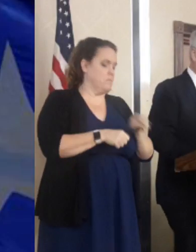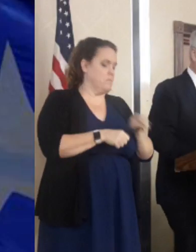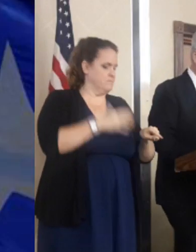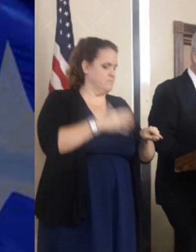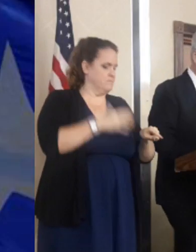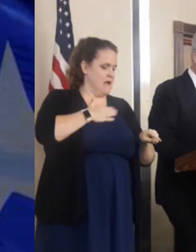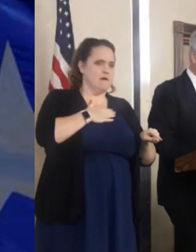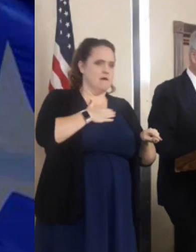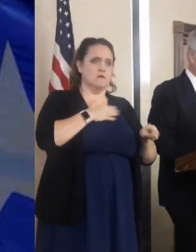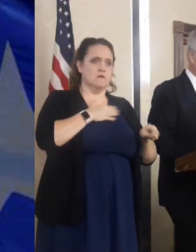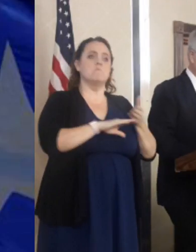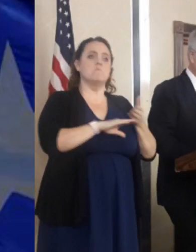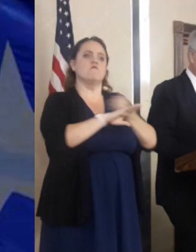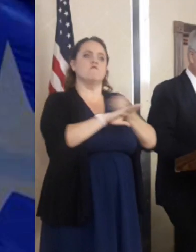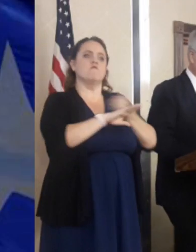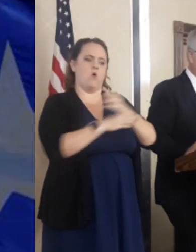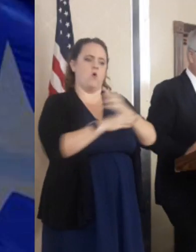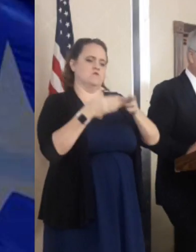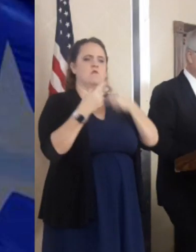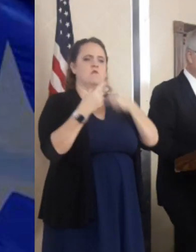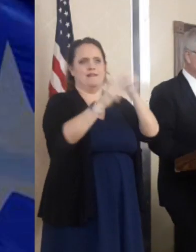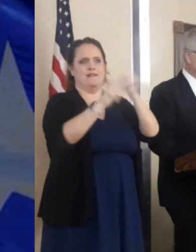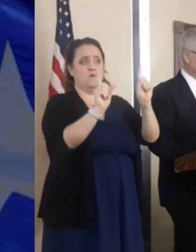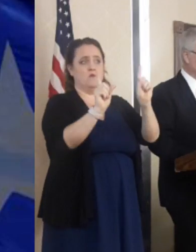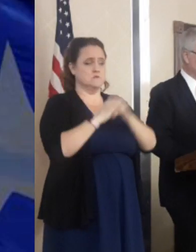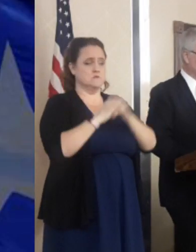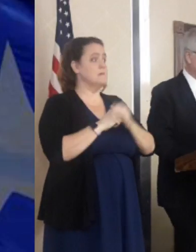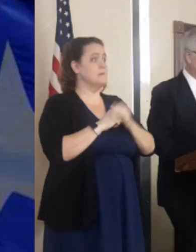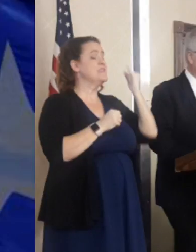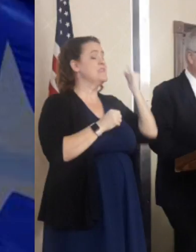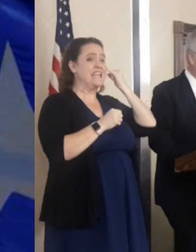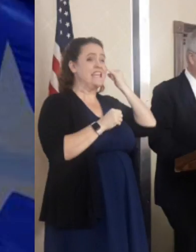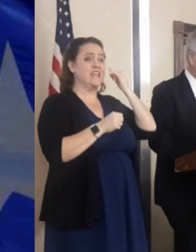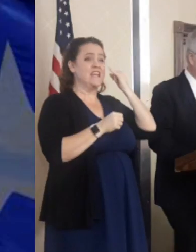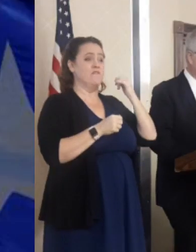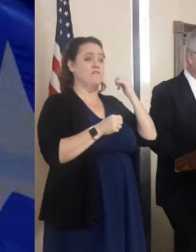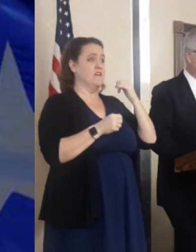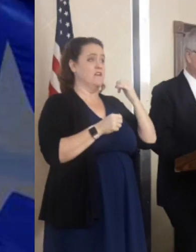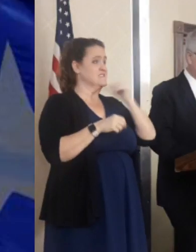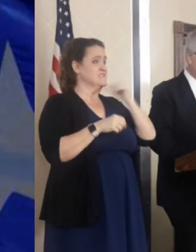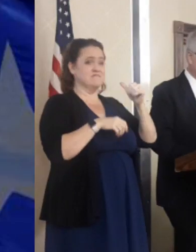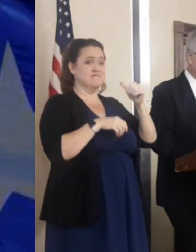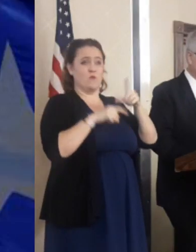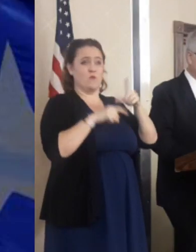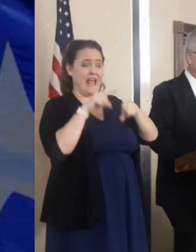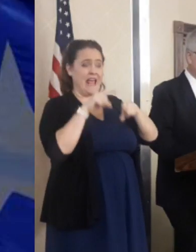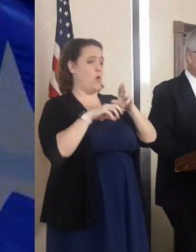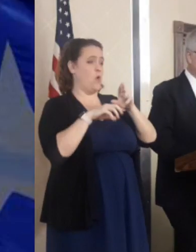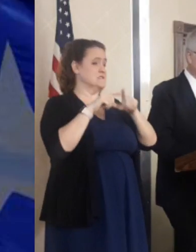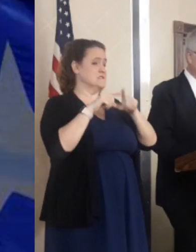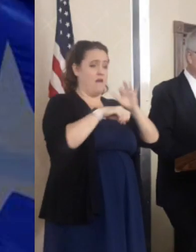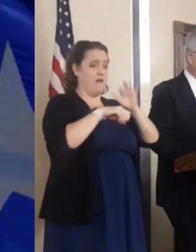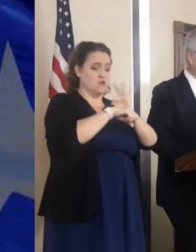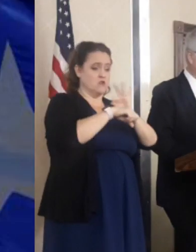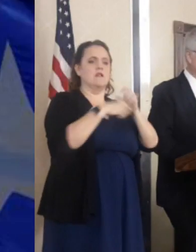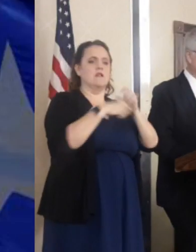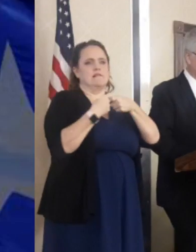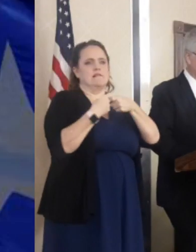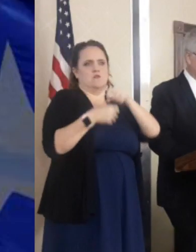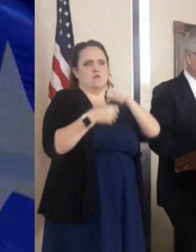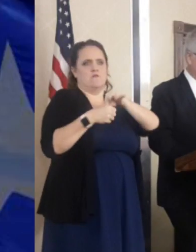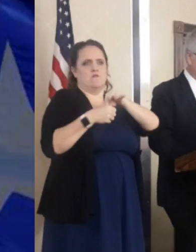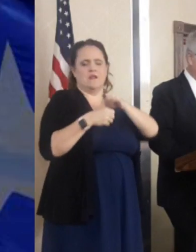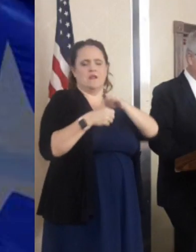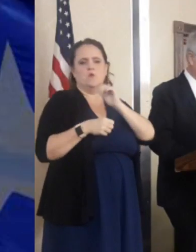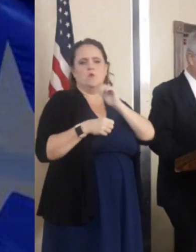the result is announced. If a method for such confirmation is not available or not functional, electronic voting shall not be